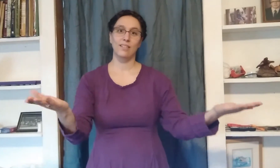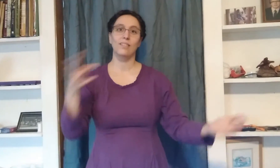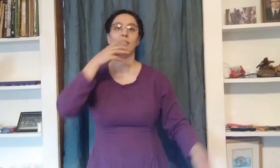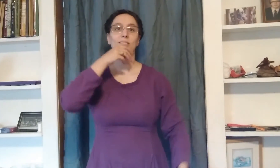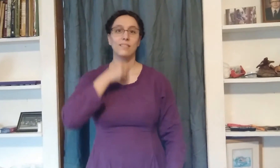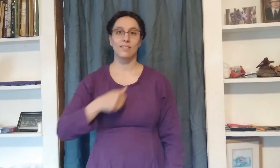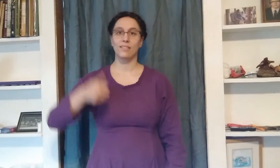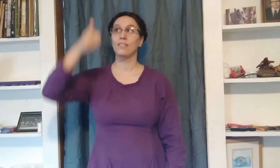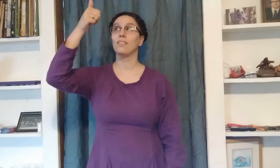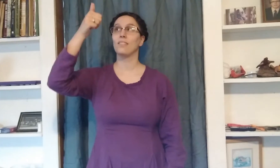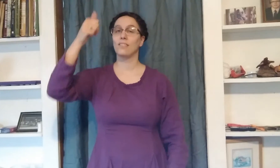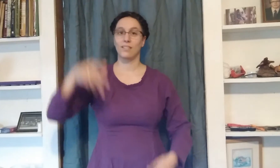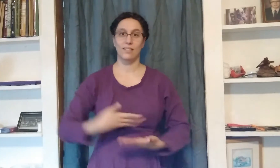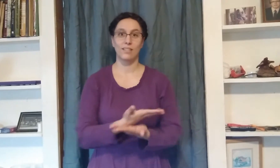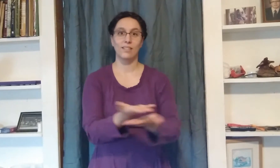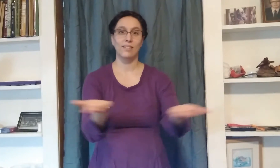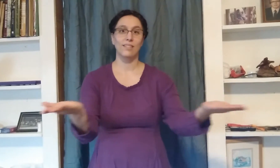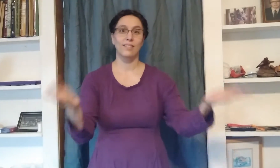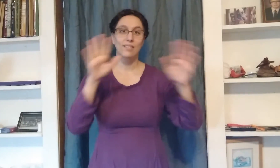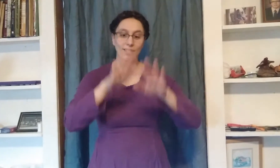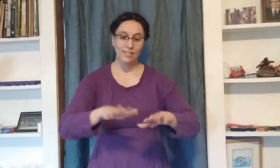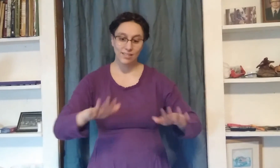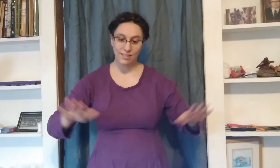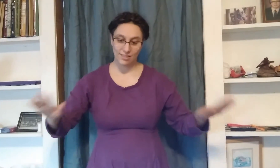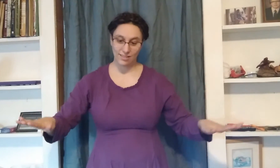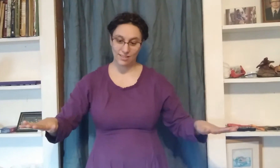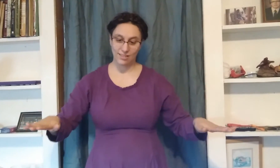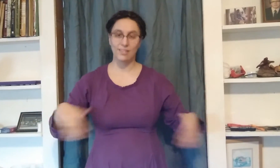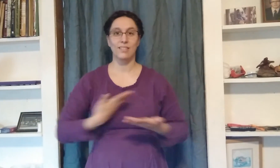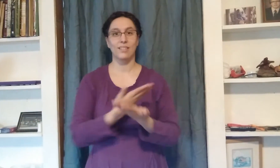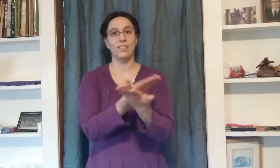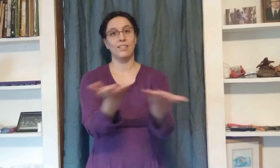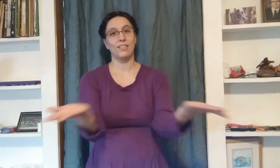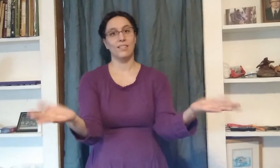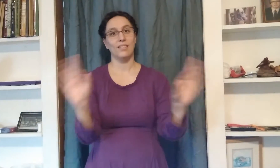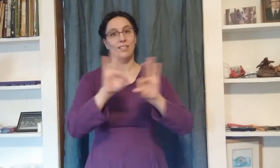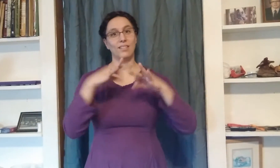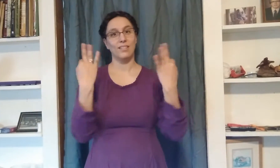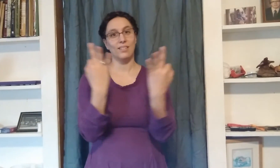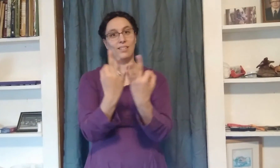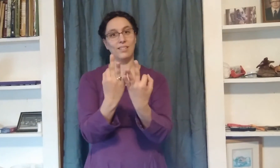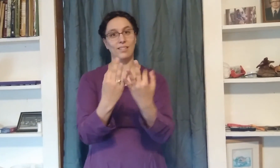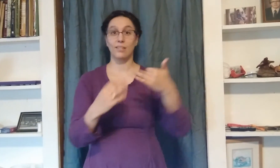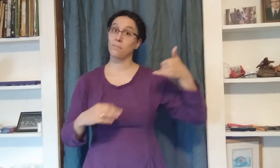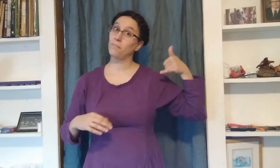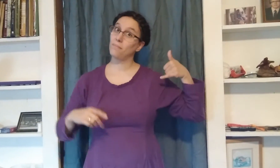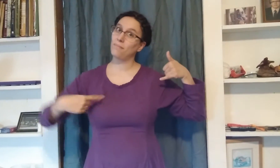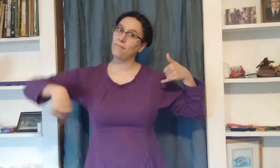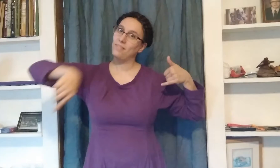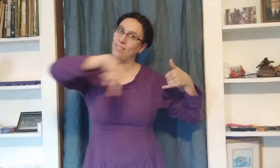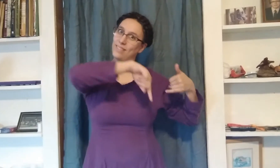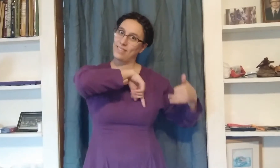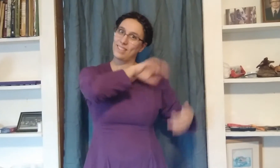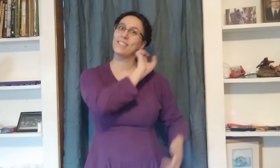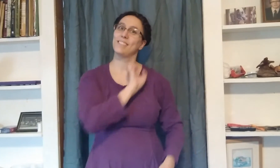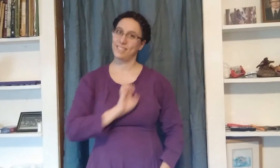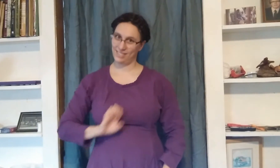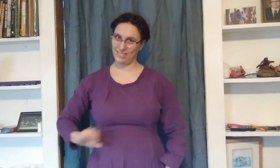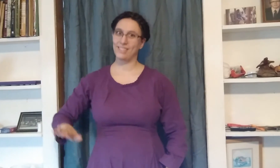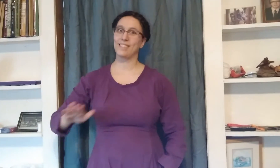the elders, we are the children. We are all family, for we are the